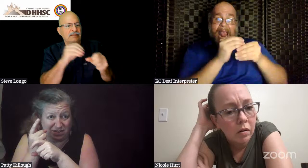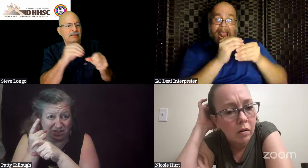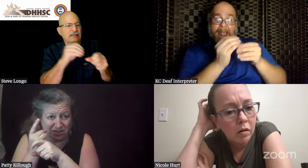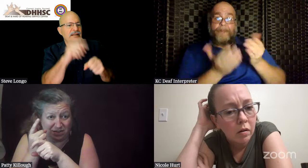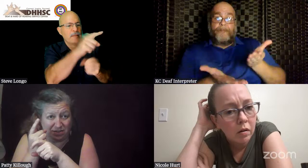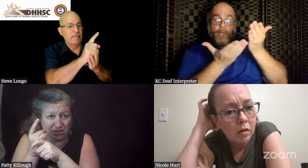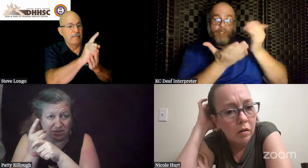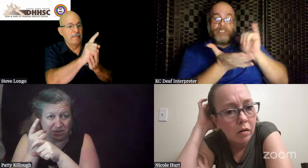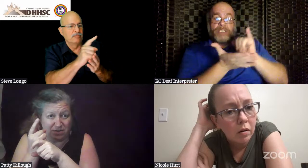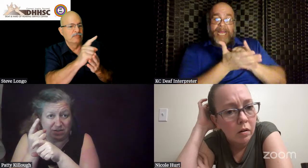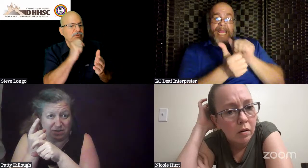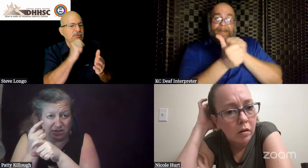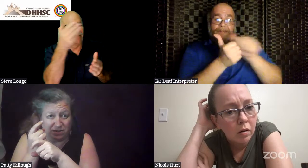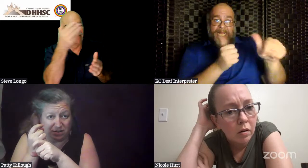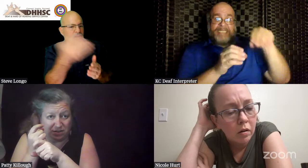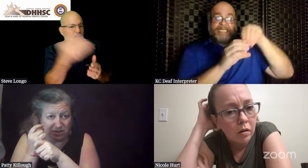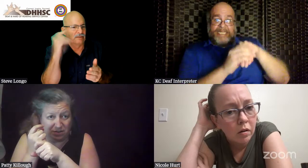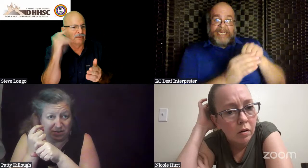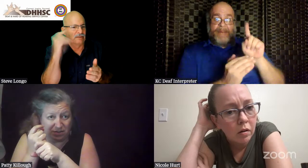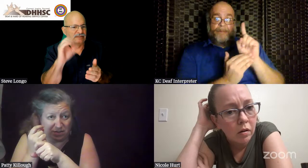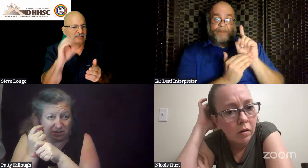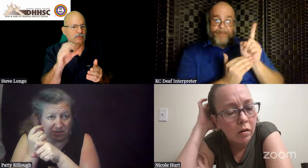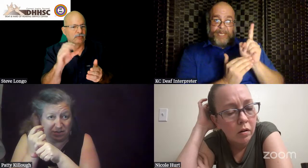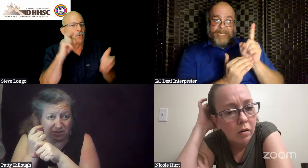Steve Long is saying, we're going to add a